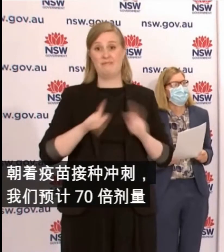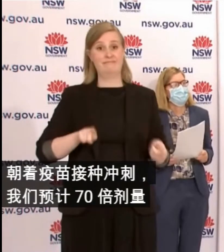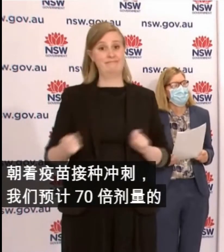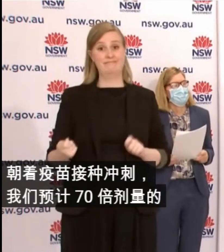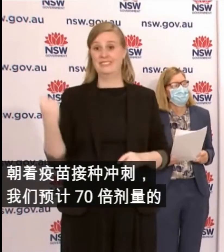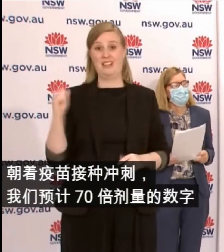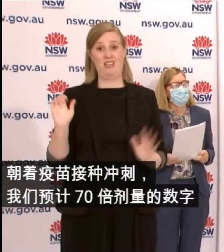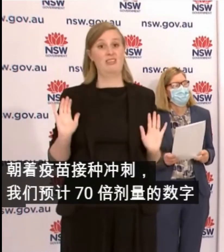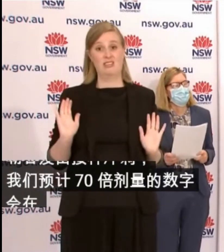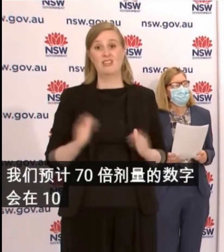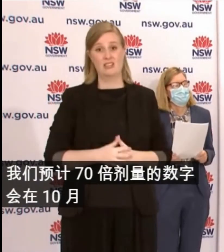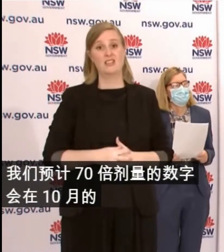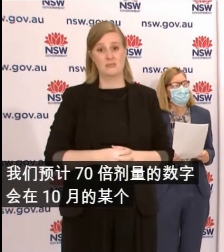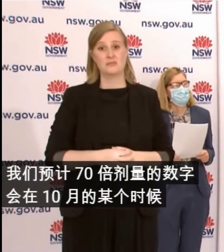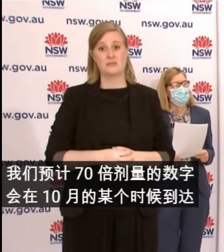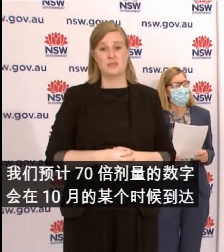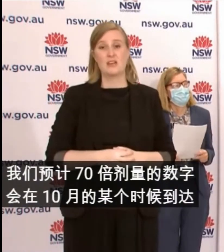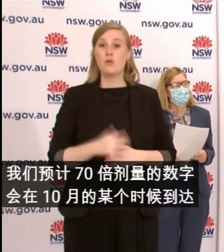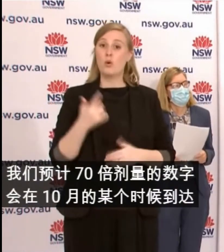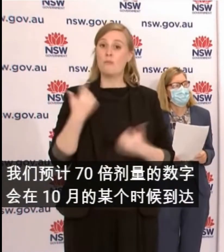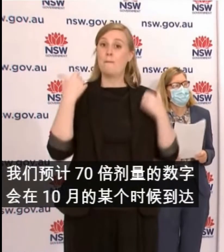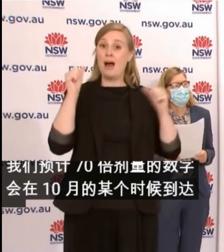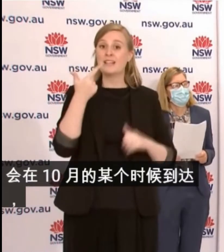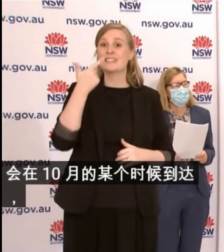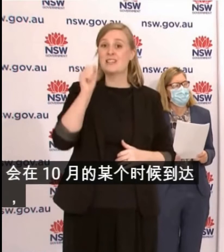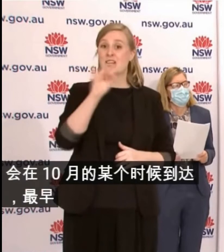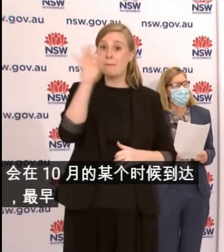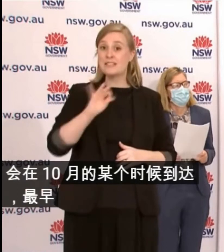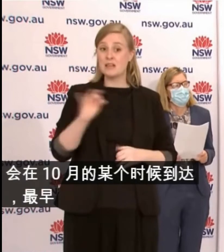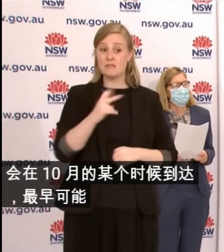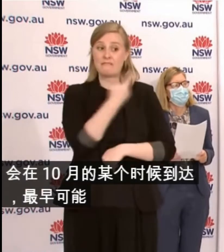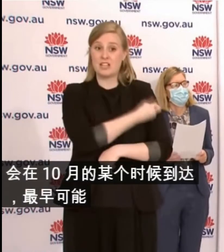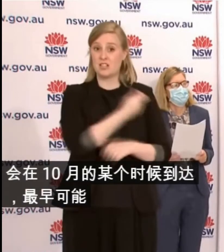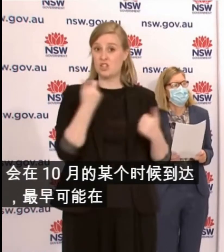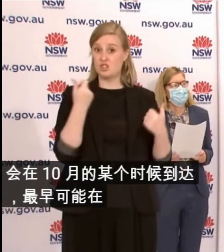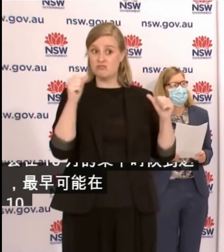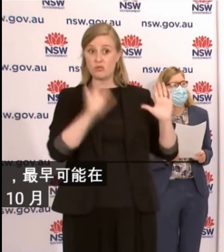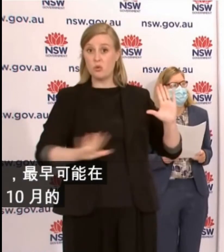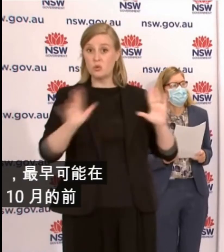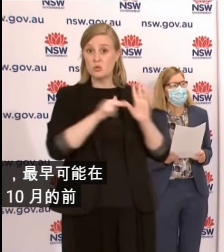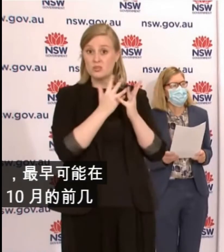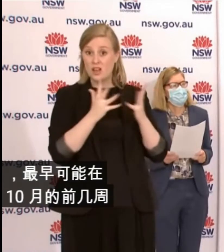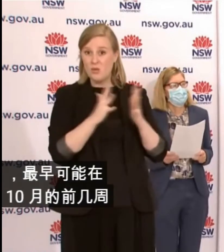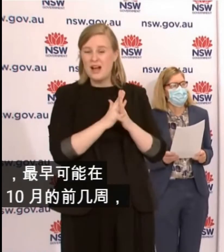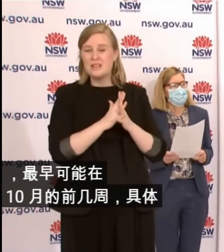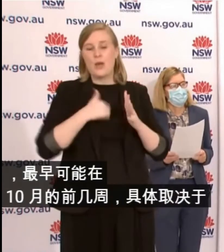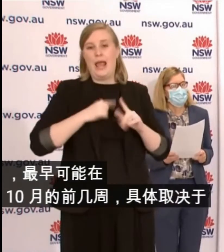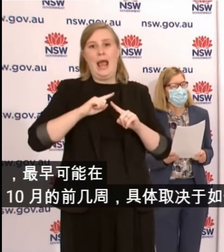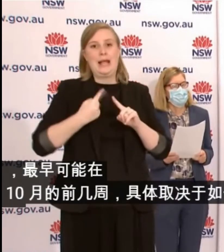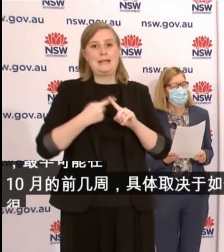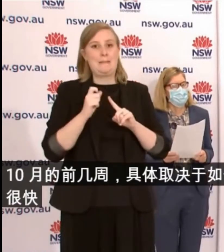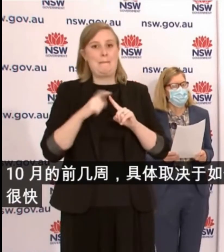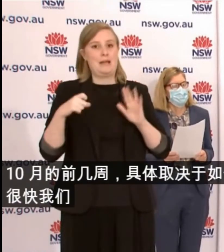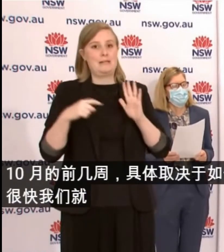double dose figure to arrive sometime in October. It could be as early as the first couple of weeks of October, depending on